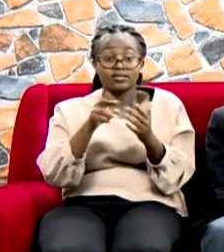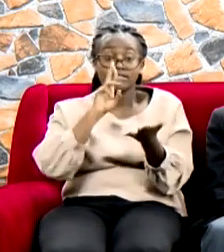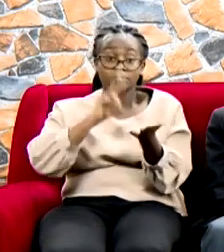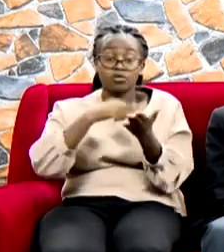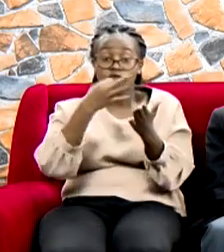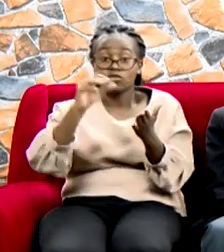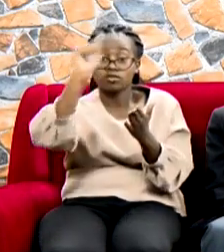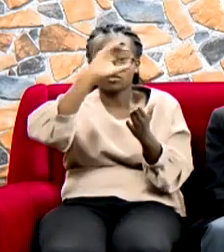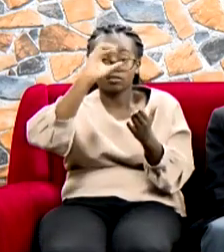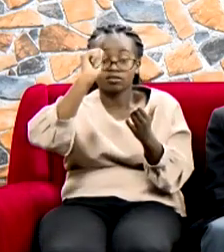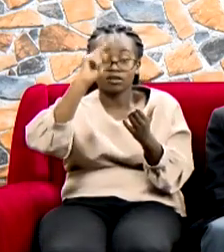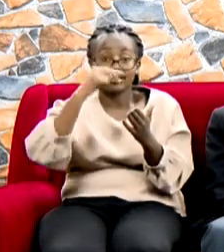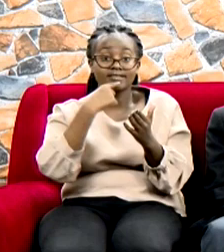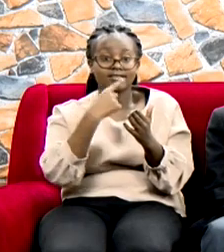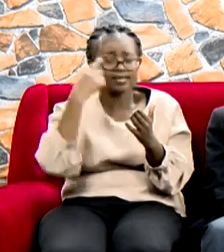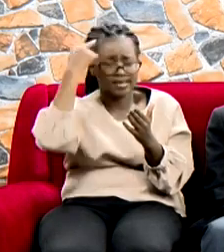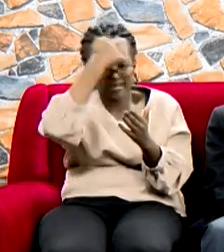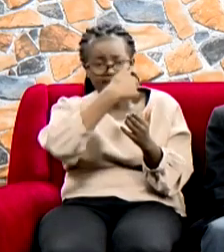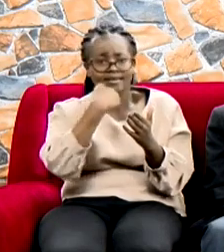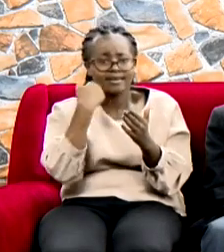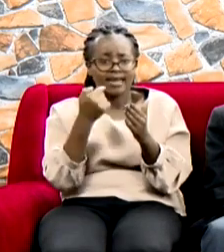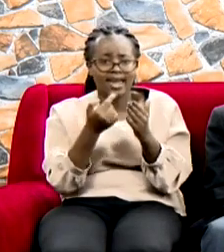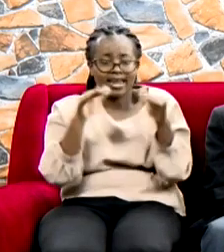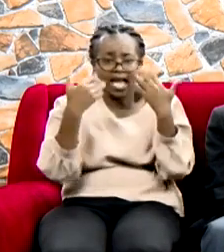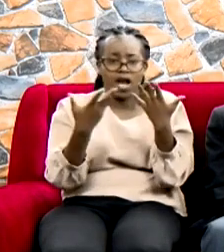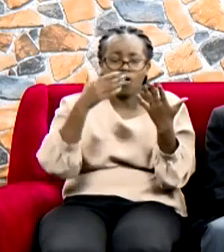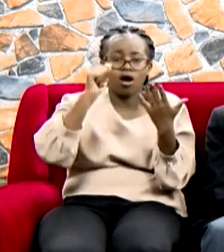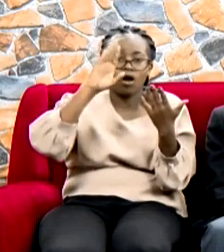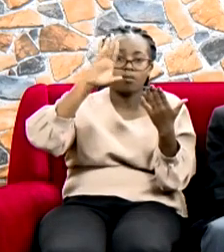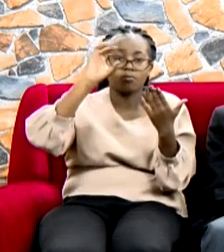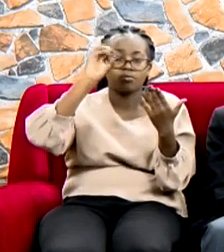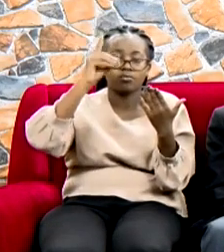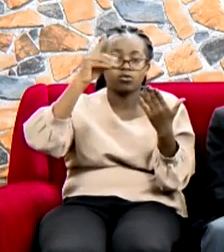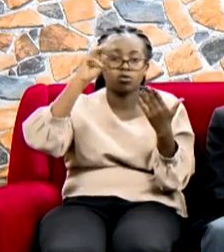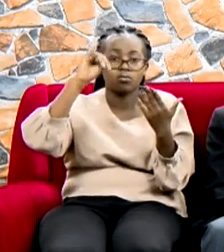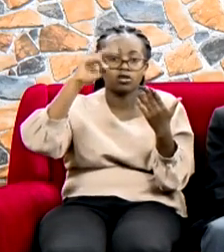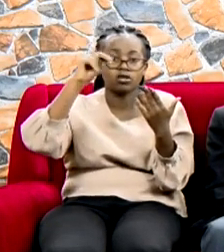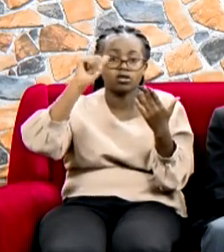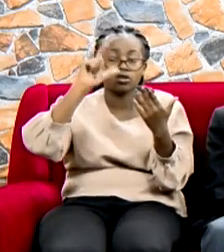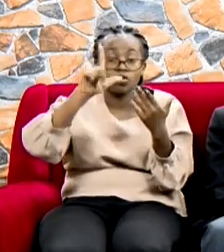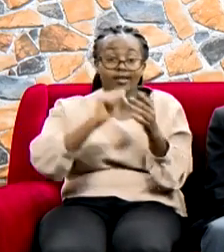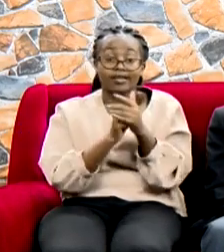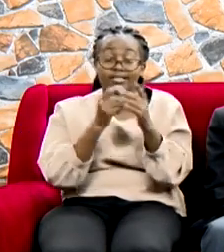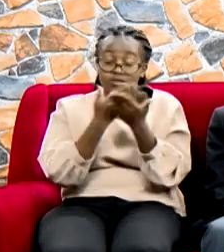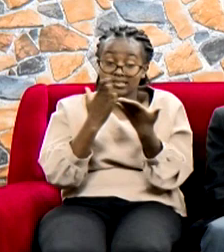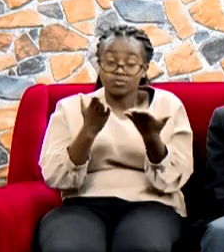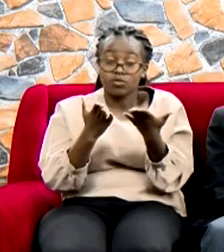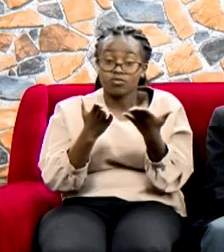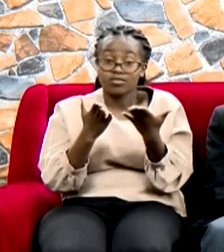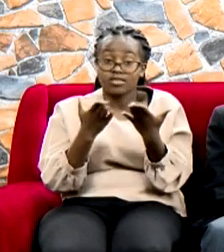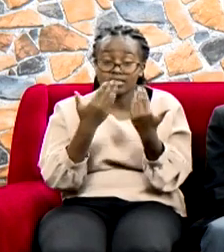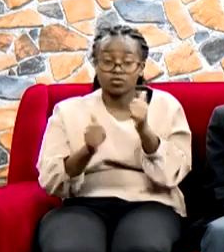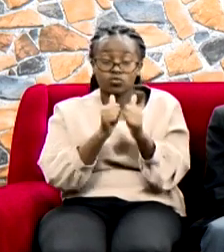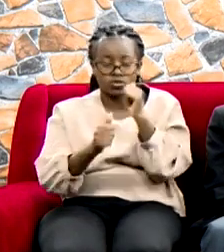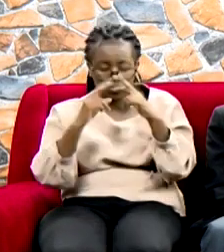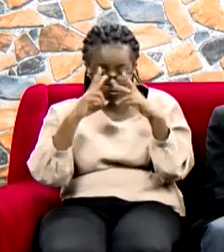report of the scan at the bottom, they say head circumference, abdominal, something. So those are the measurements that